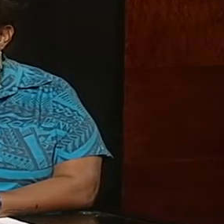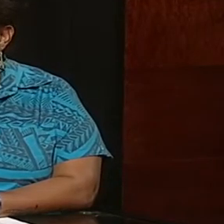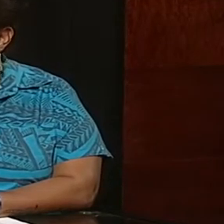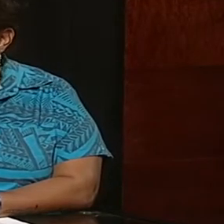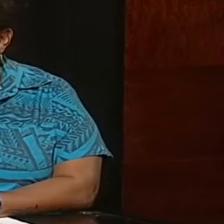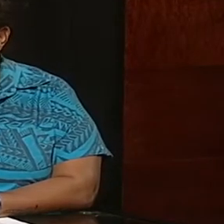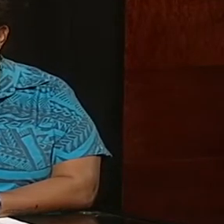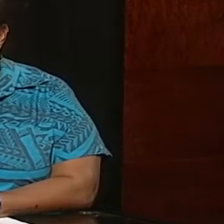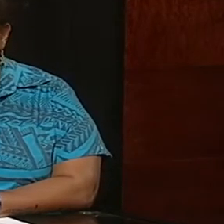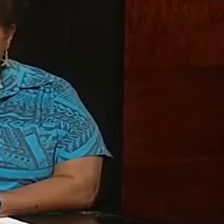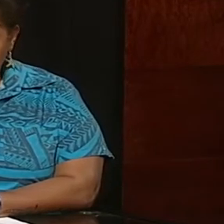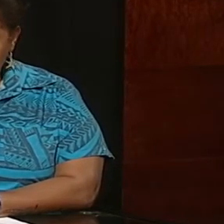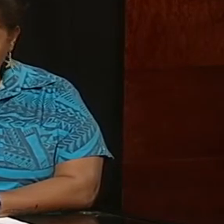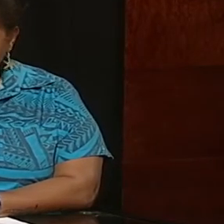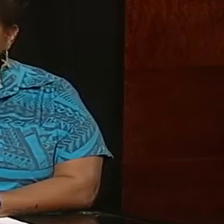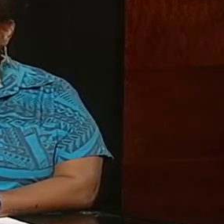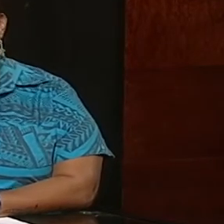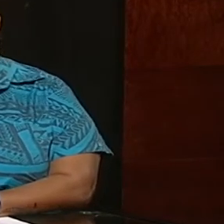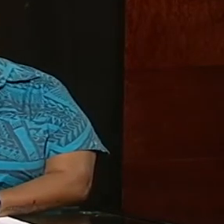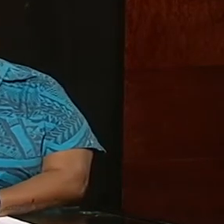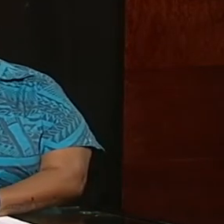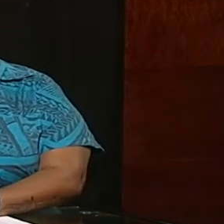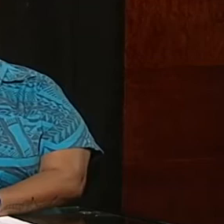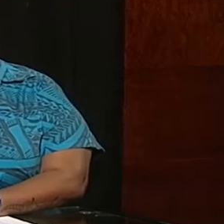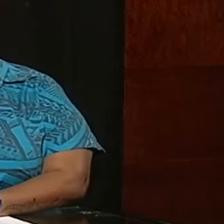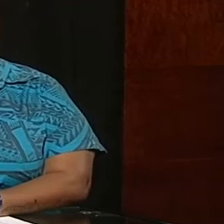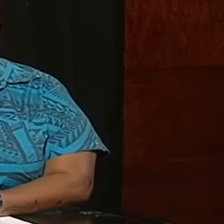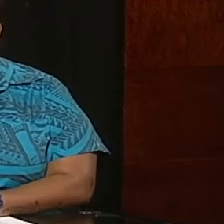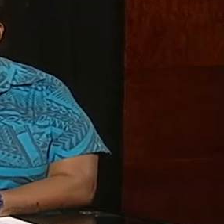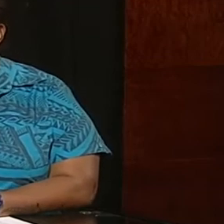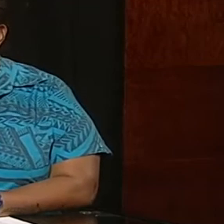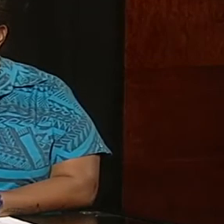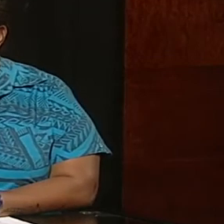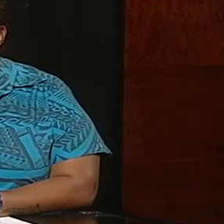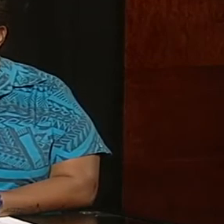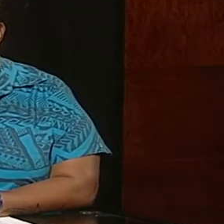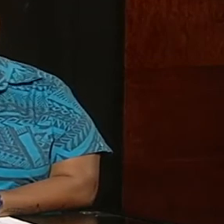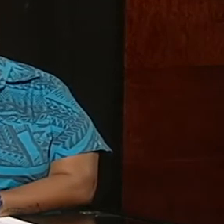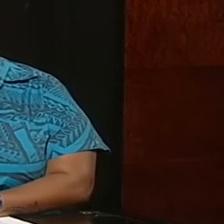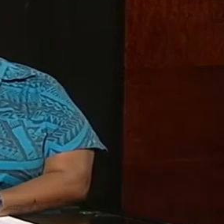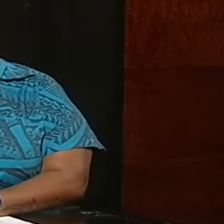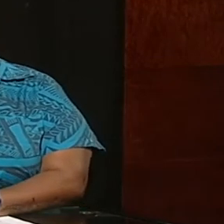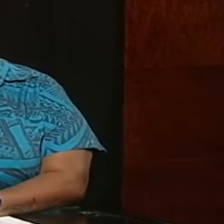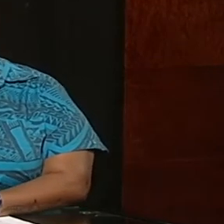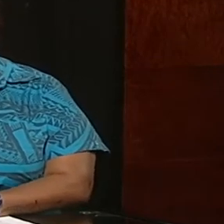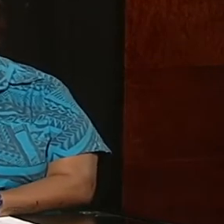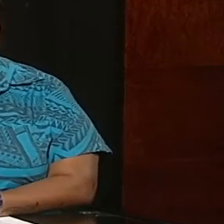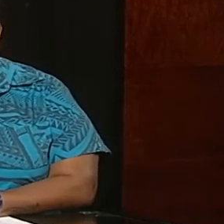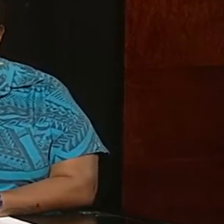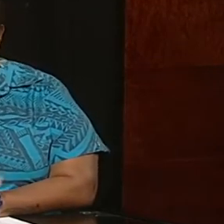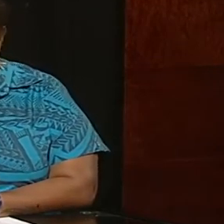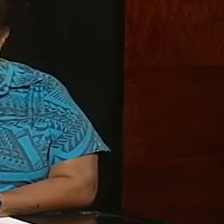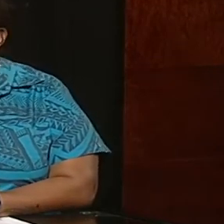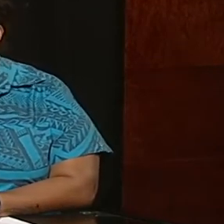something. Em no important na em passing do sakem talk em you make him na if you can bring him your display rot